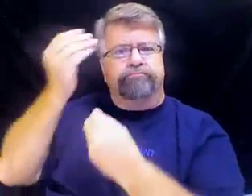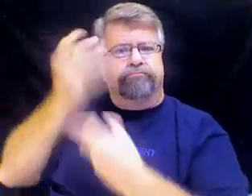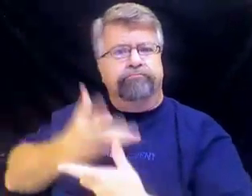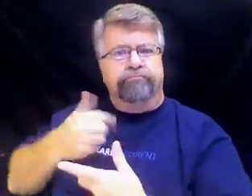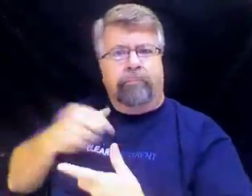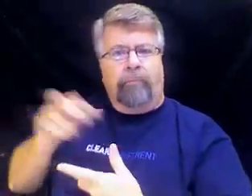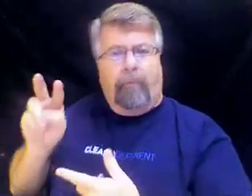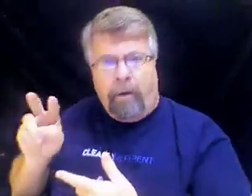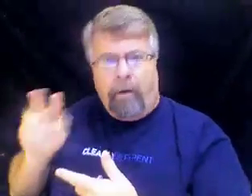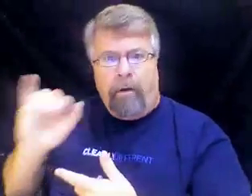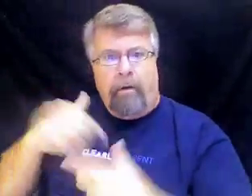it.